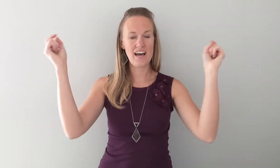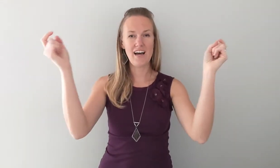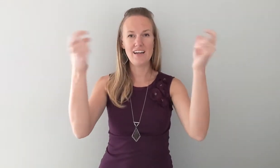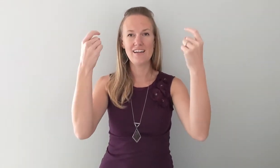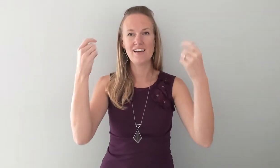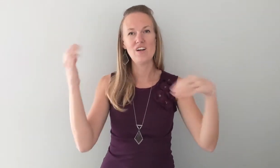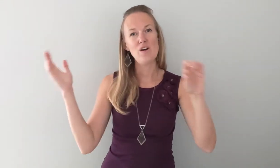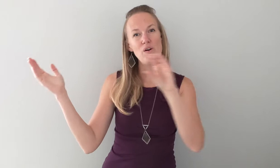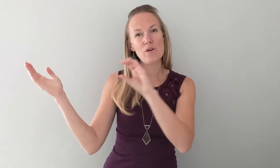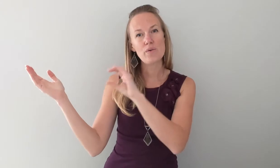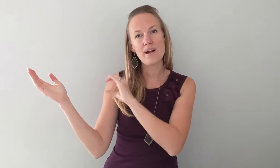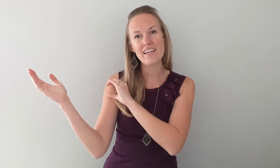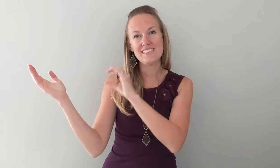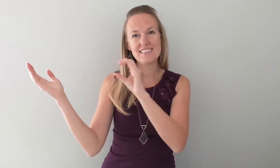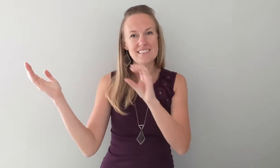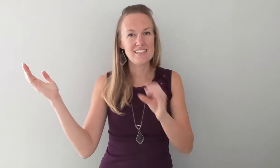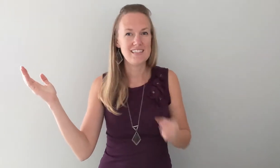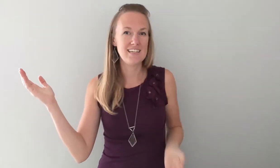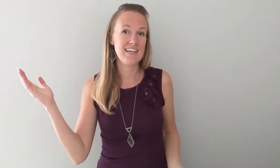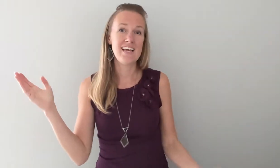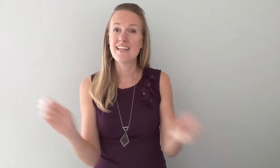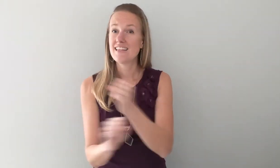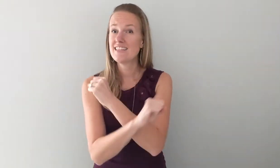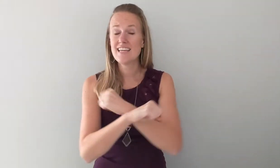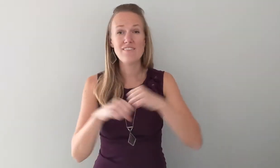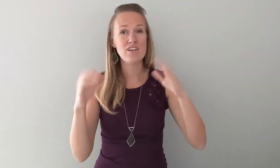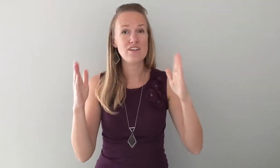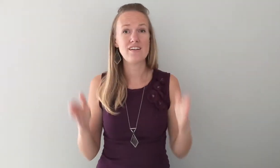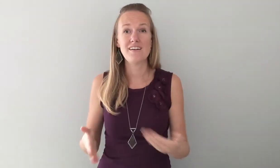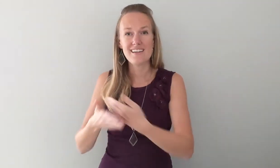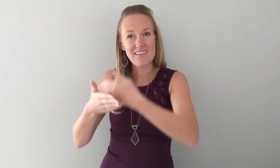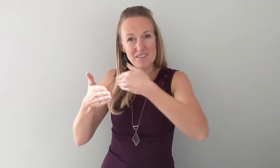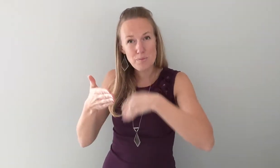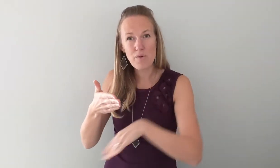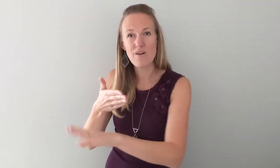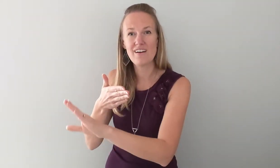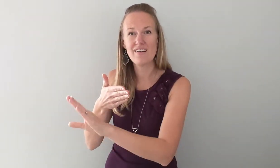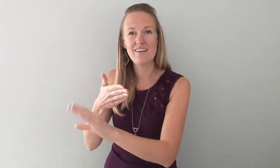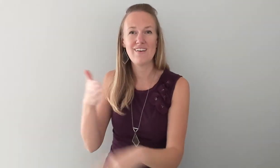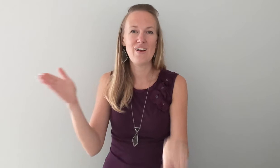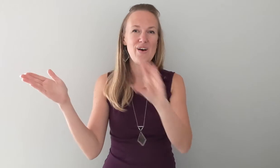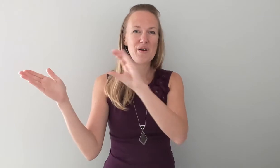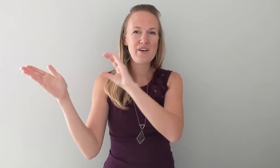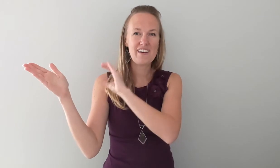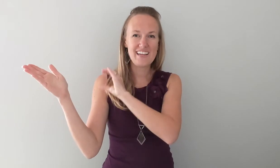Alleluia. Christ the Savior is born.